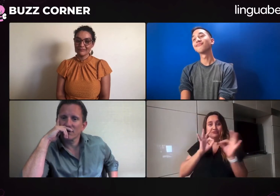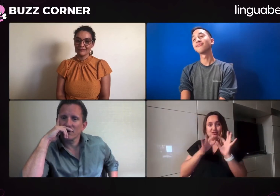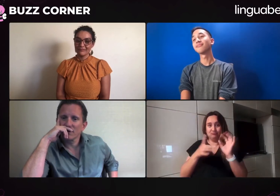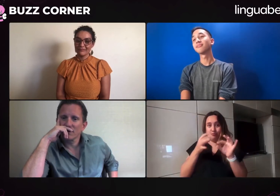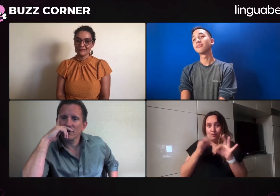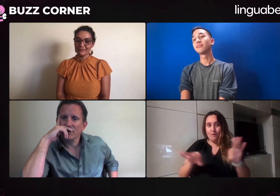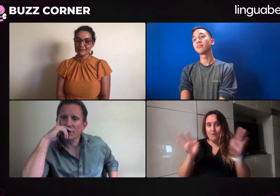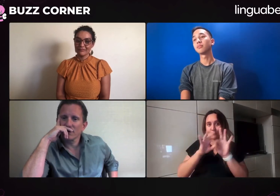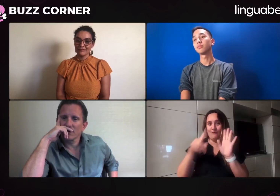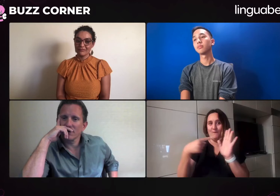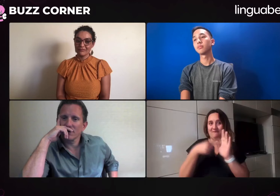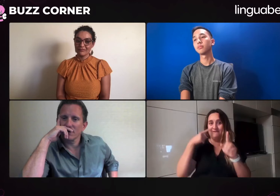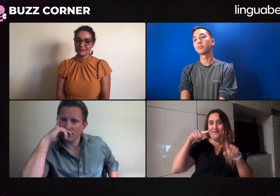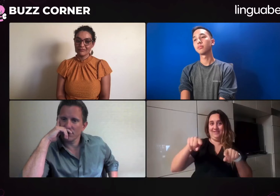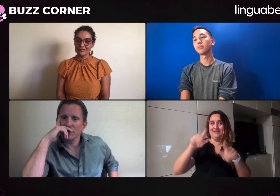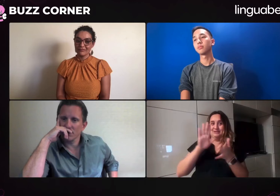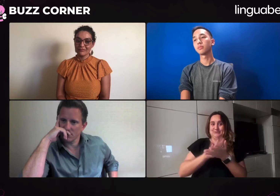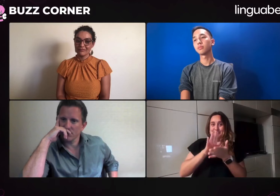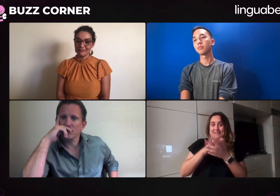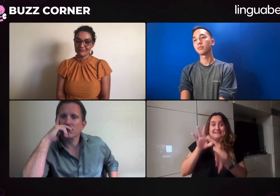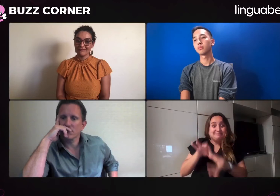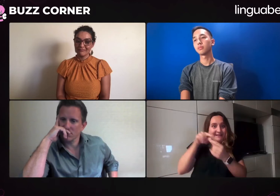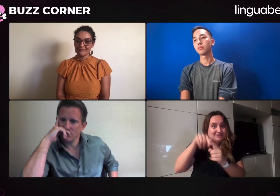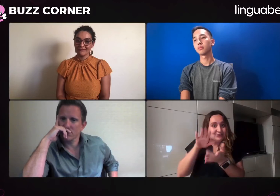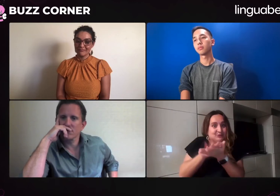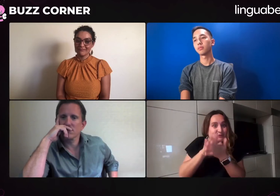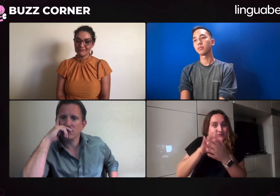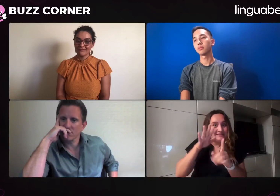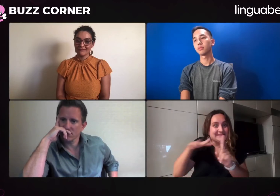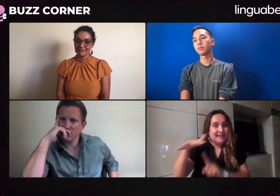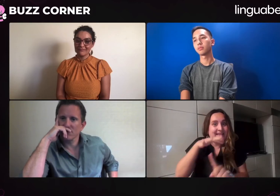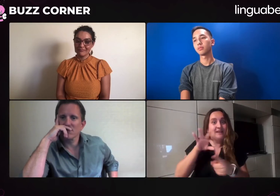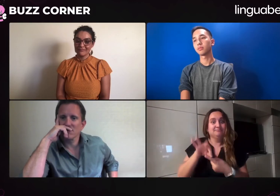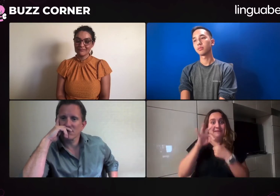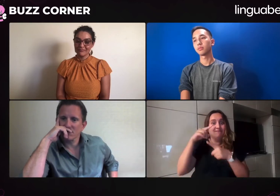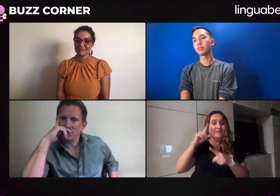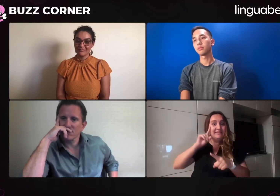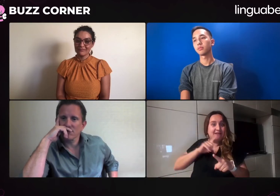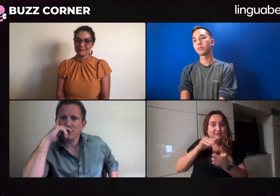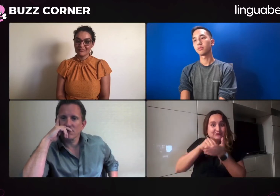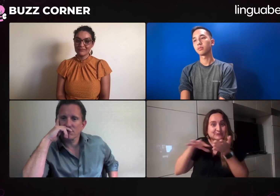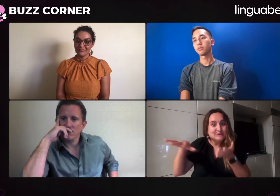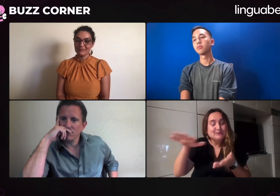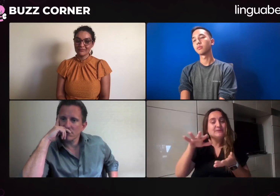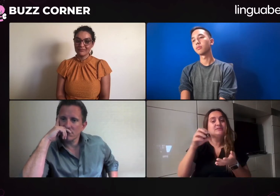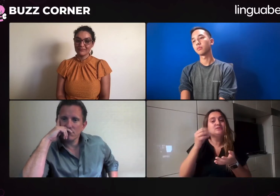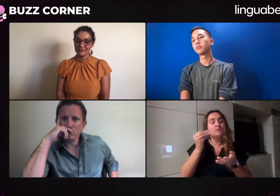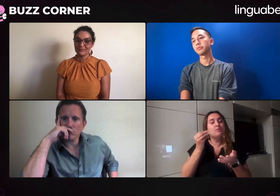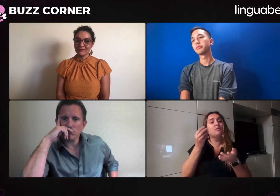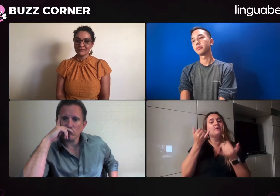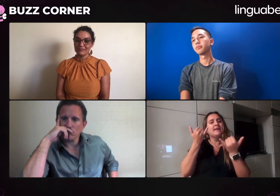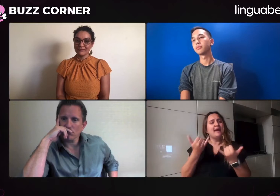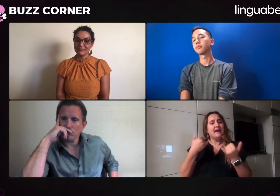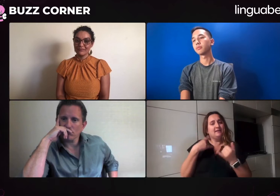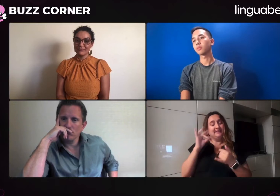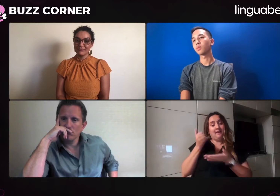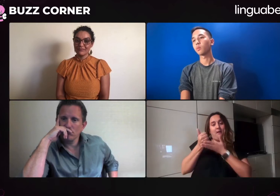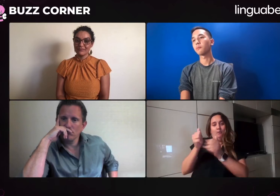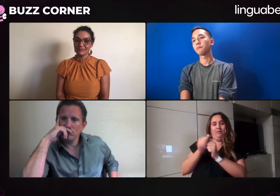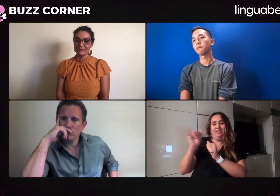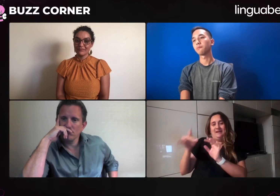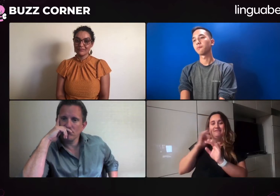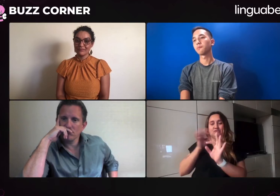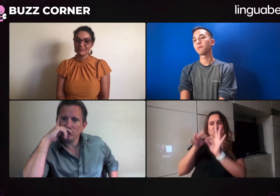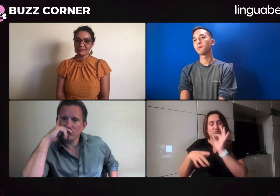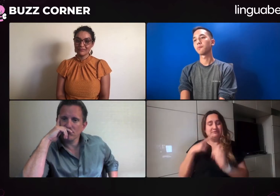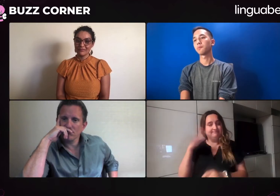them. And I think they forgot that the interpreter that was deaf is very, very valuable, especially in that setting with deaf students, right? Having a deaf interpreter